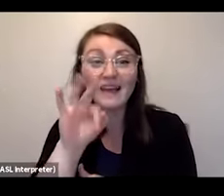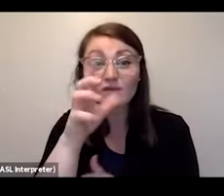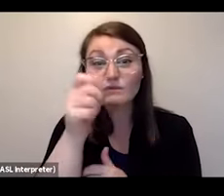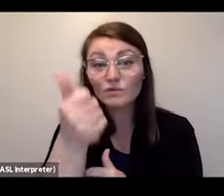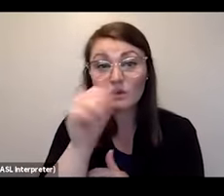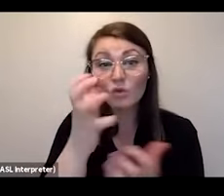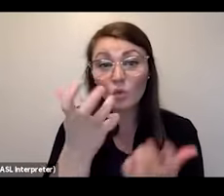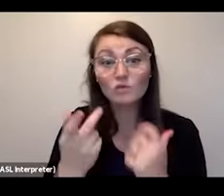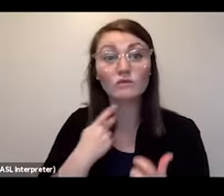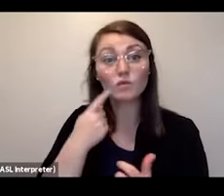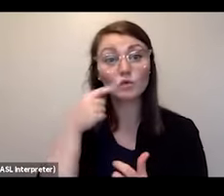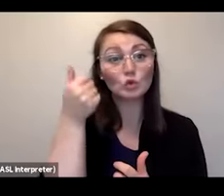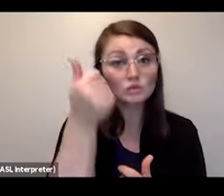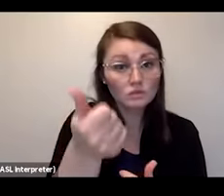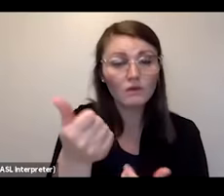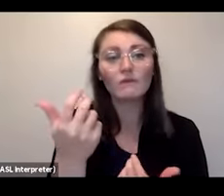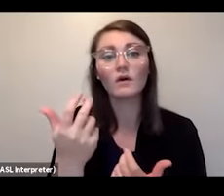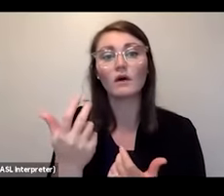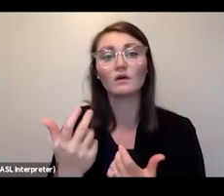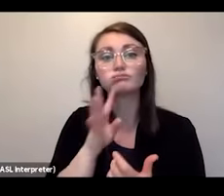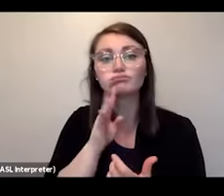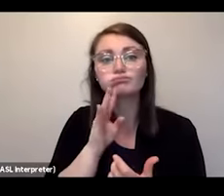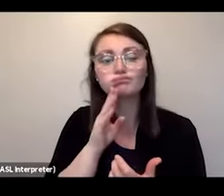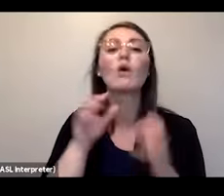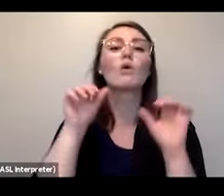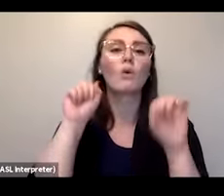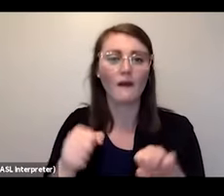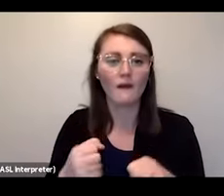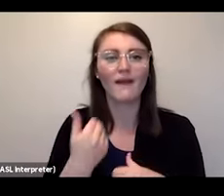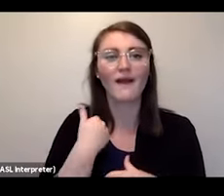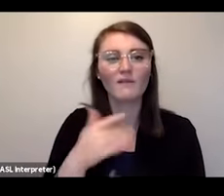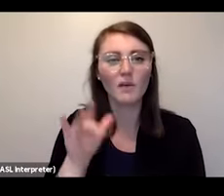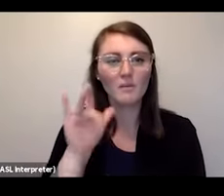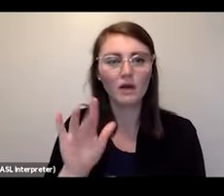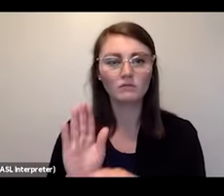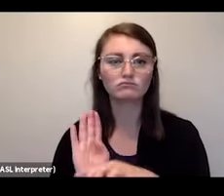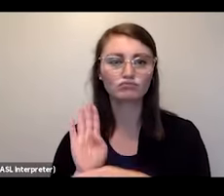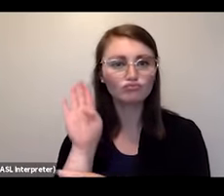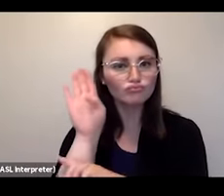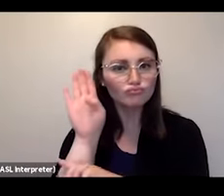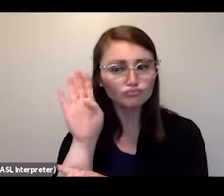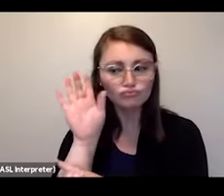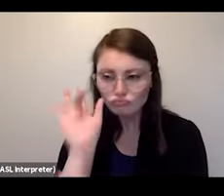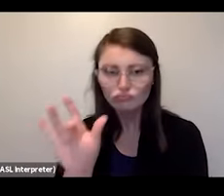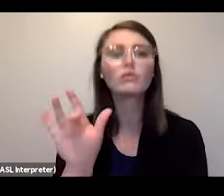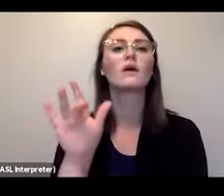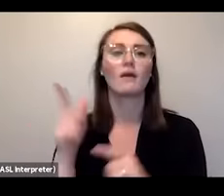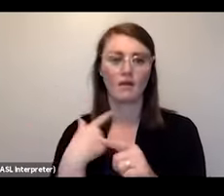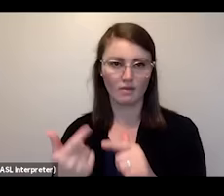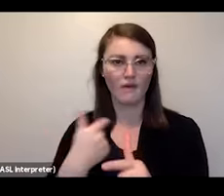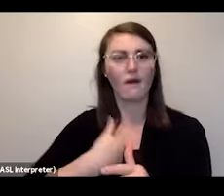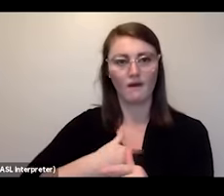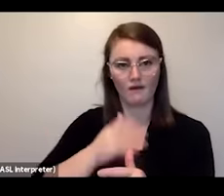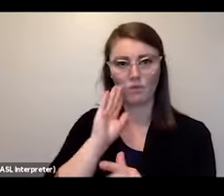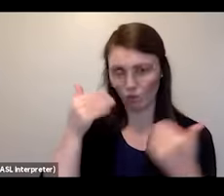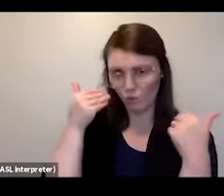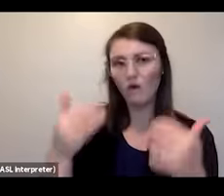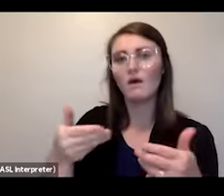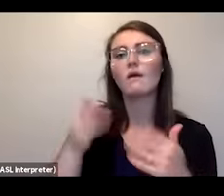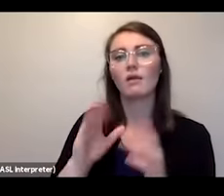the raise hand button. If there is time, we will enable your microphone access and you'll be invited to unmute yourself and ask